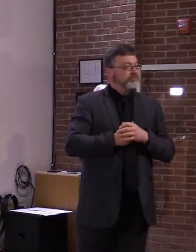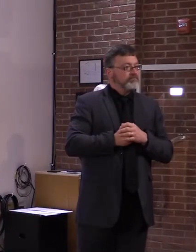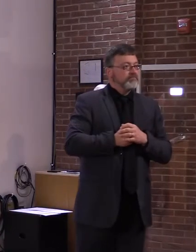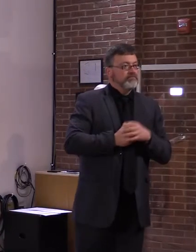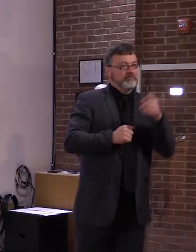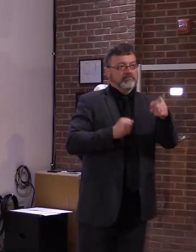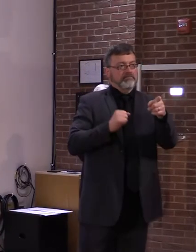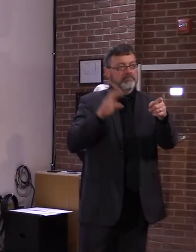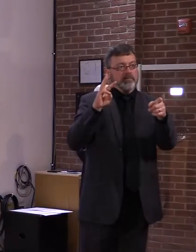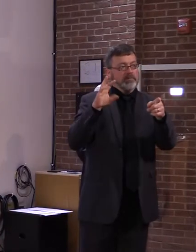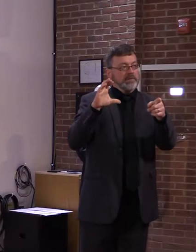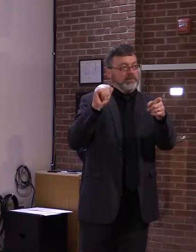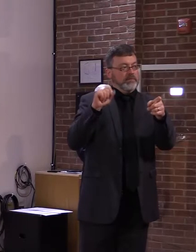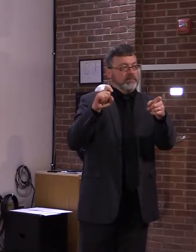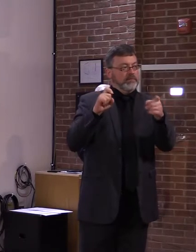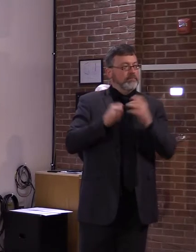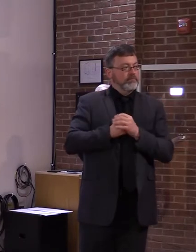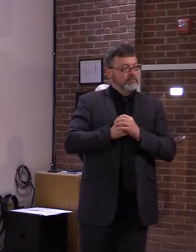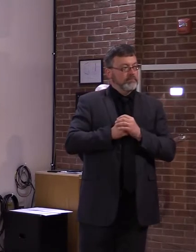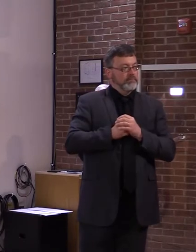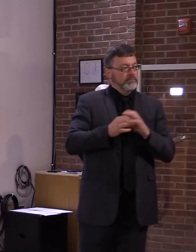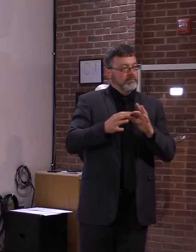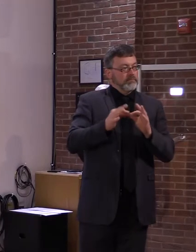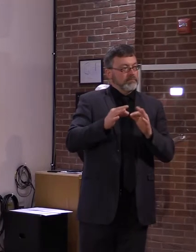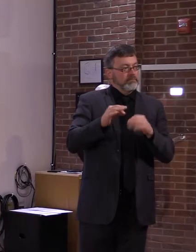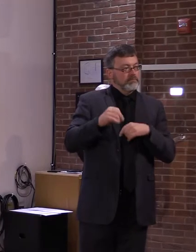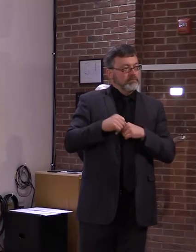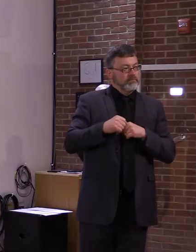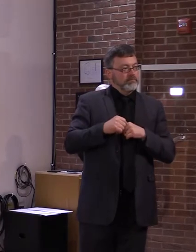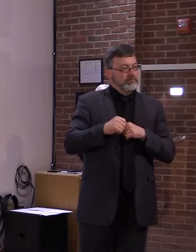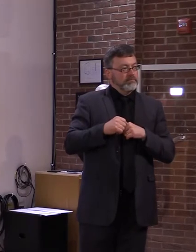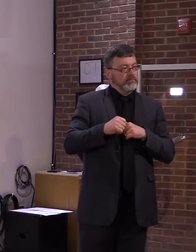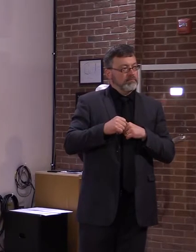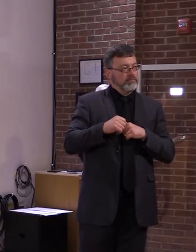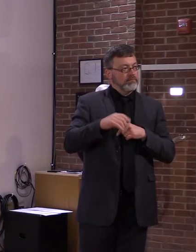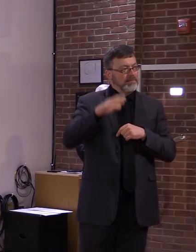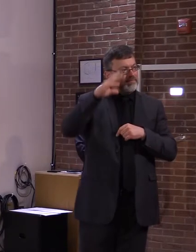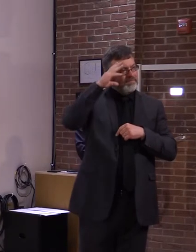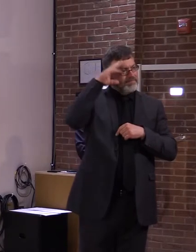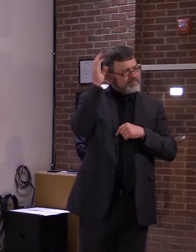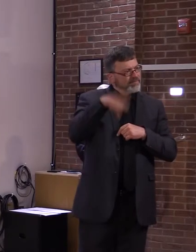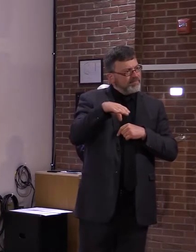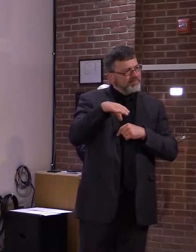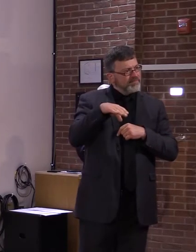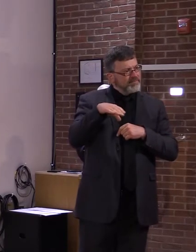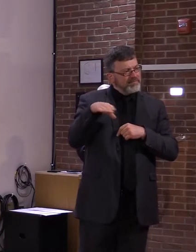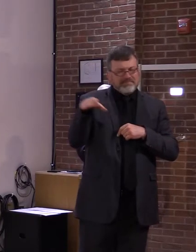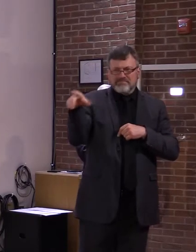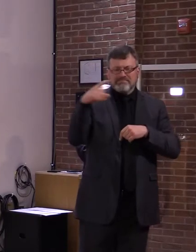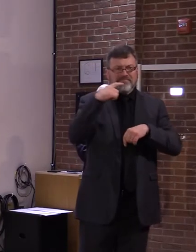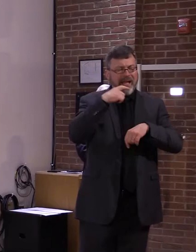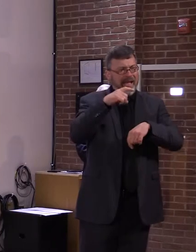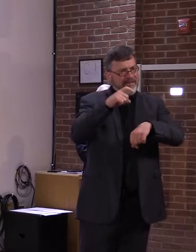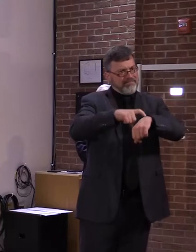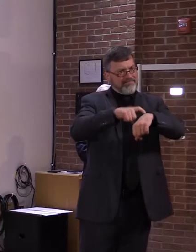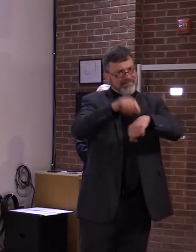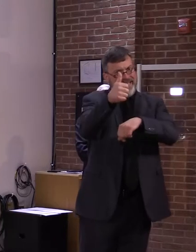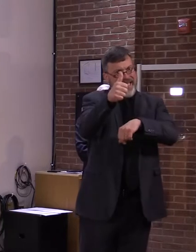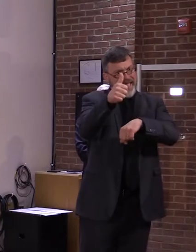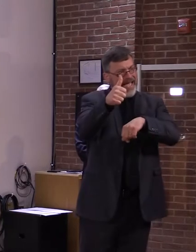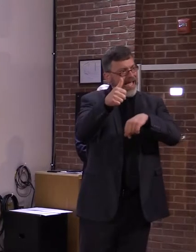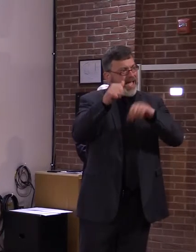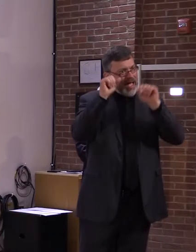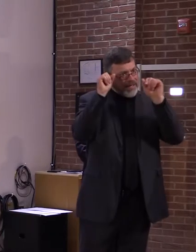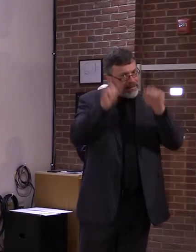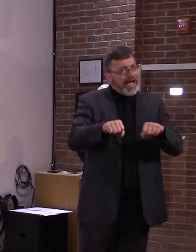little bit more about lifting the 10 p.m. curfew? I mean, what rules will bars and clubs have to follow, and can municipalities